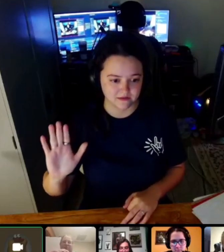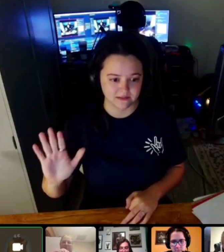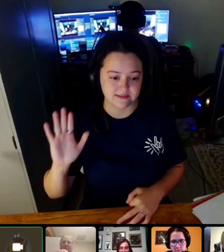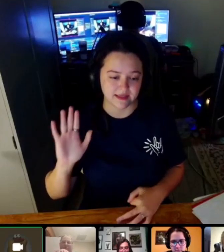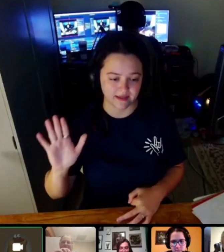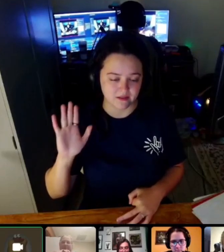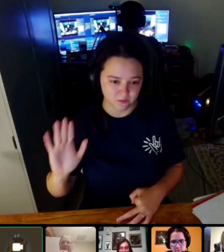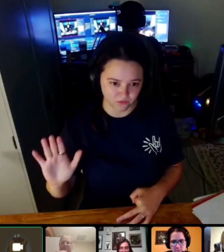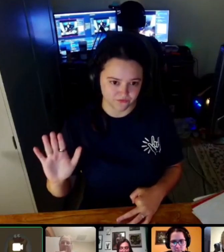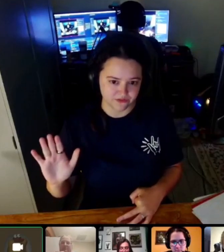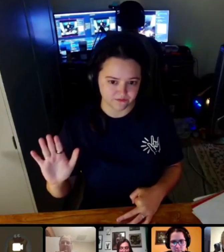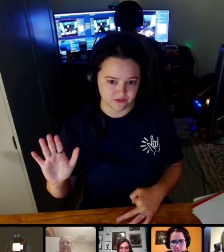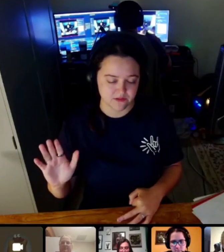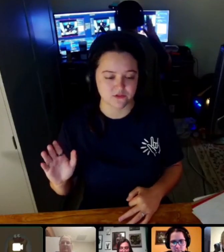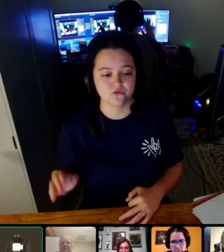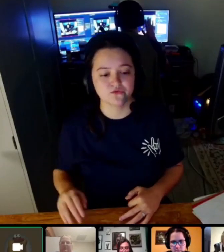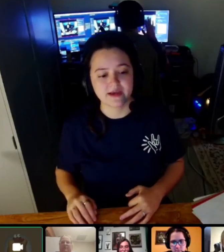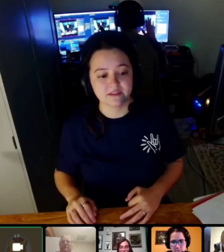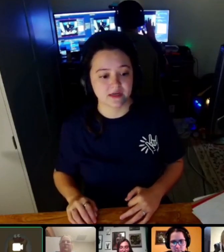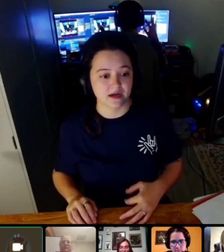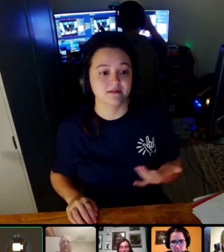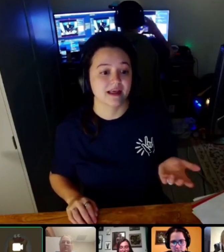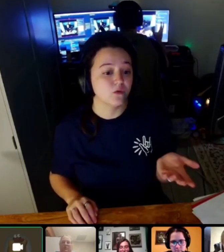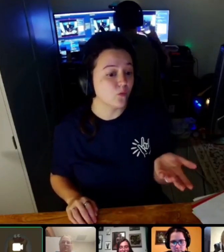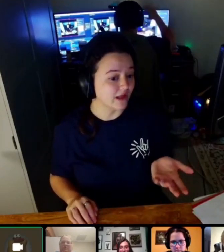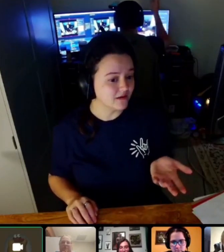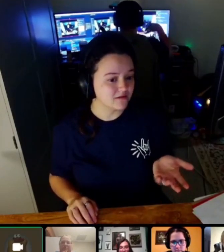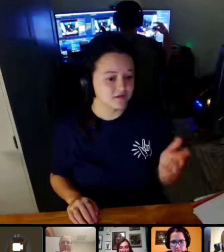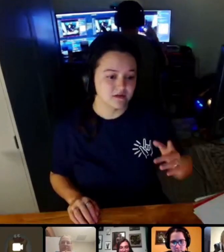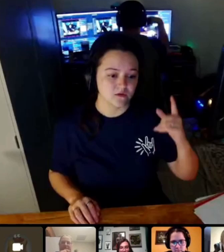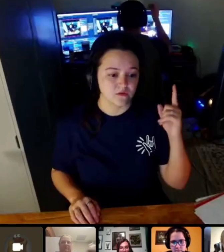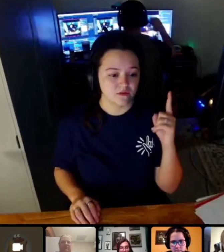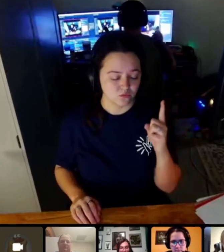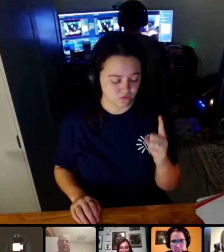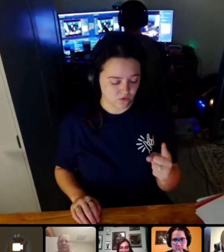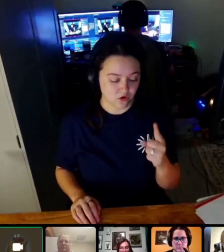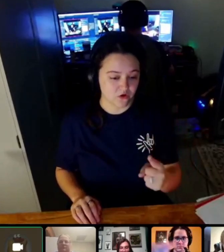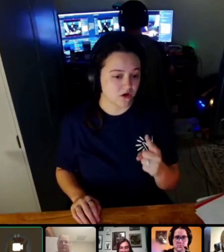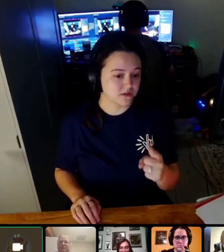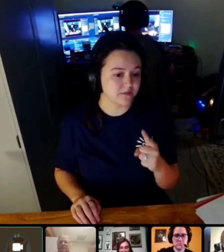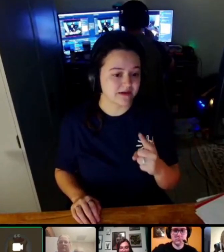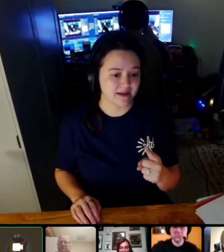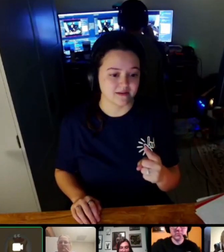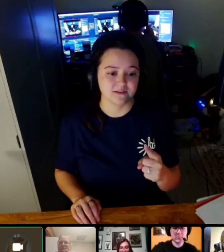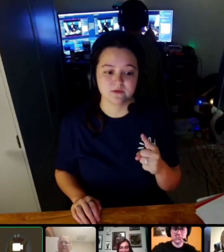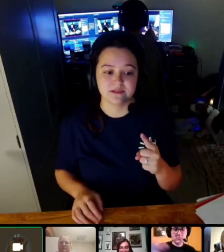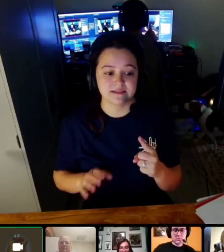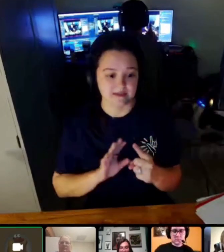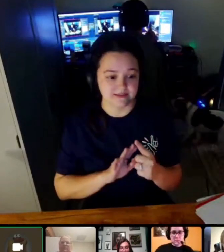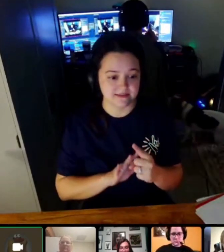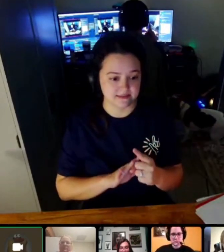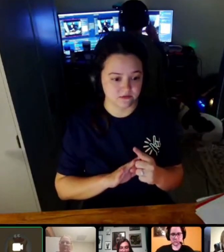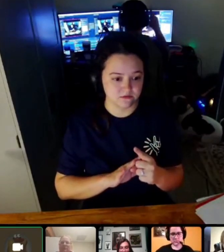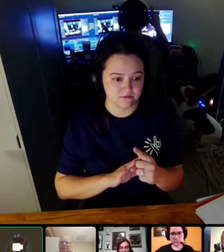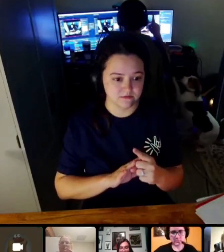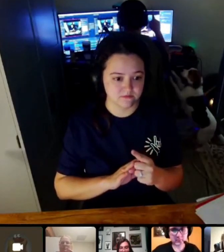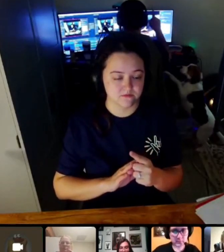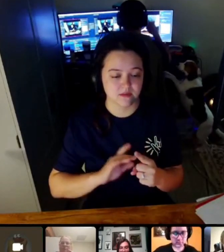is the hand that moves. So if we have a sign like when, our non-dominant hand is the one that stays still, and